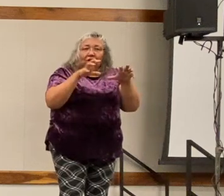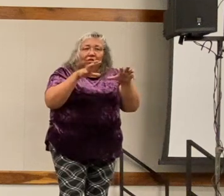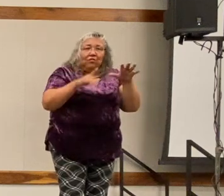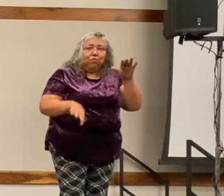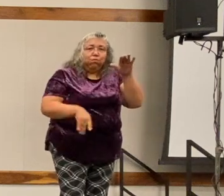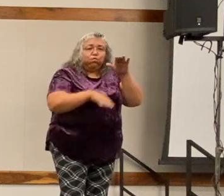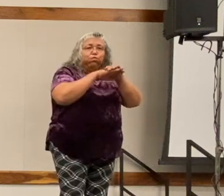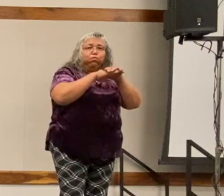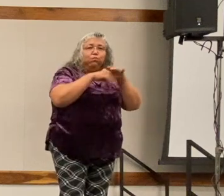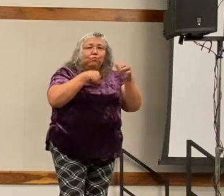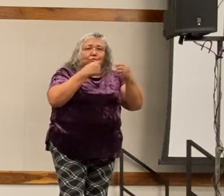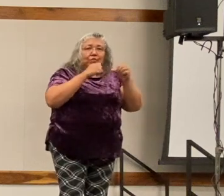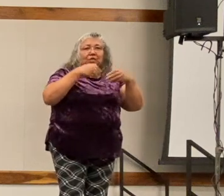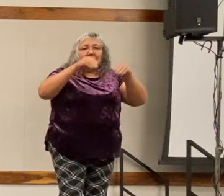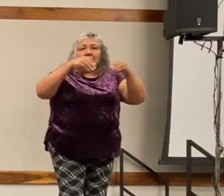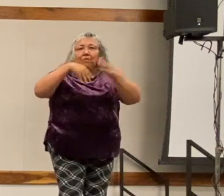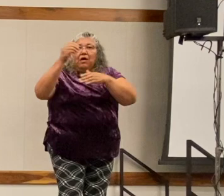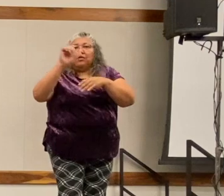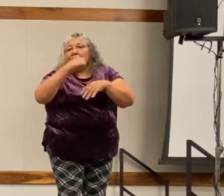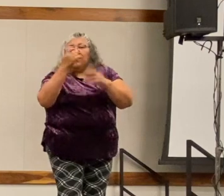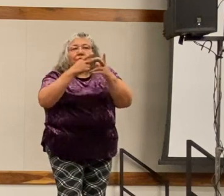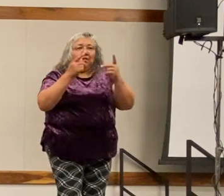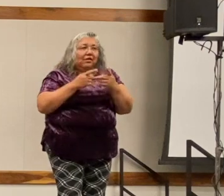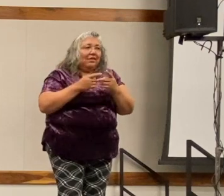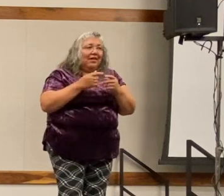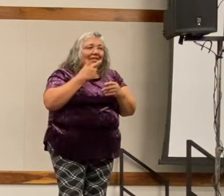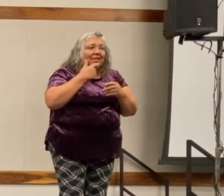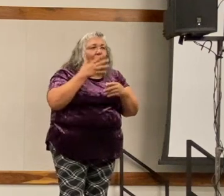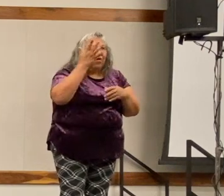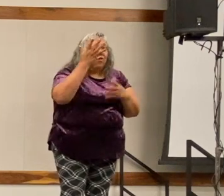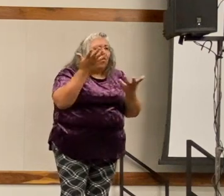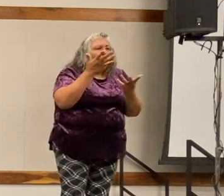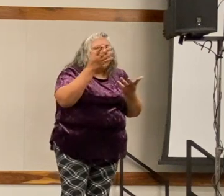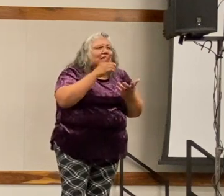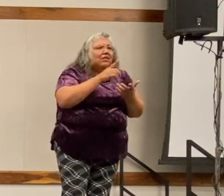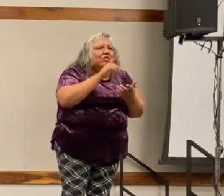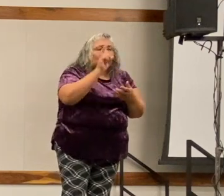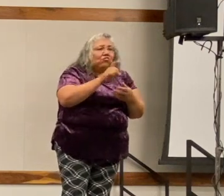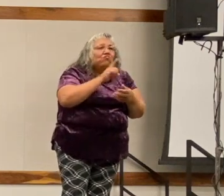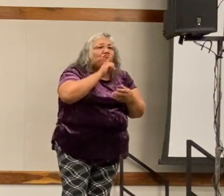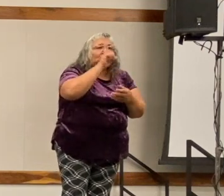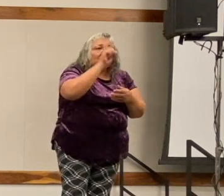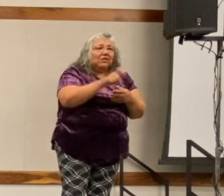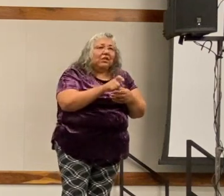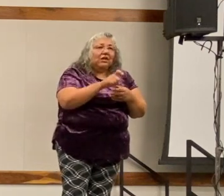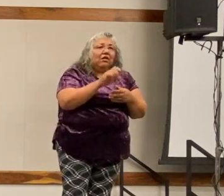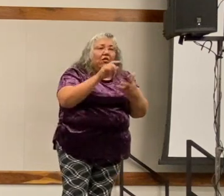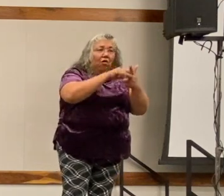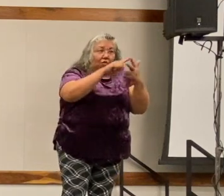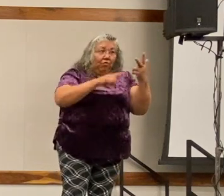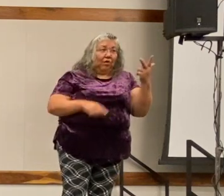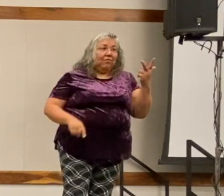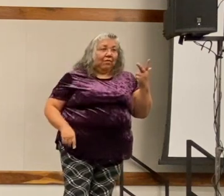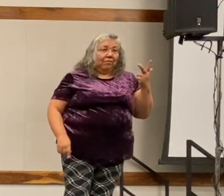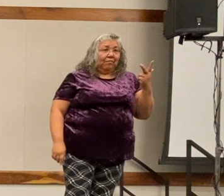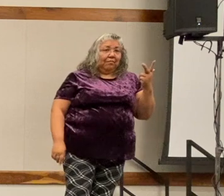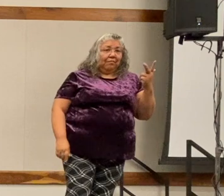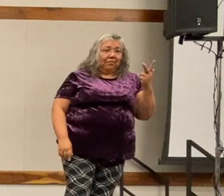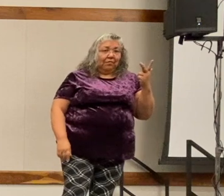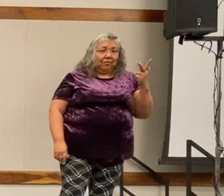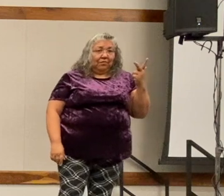full, we're trying to send them out to other places. And I said, so what is it that you truly need? And all three of them, right? Because these are the